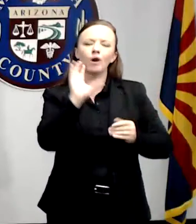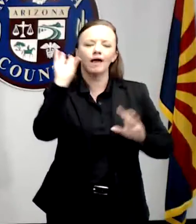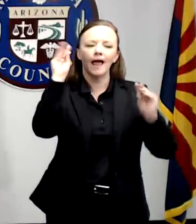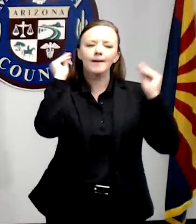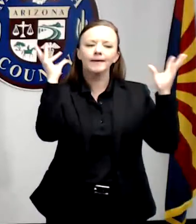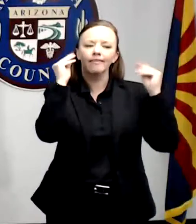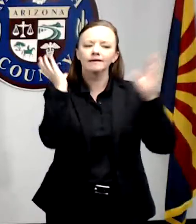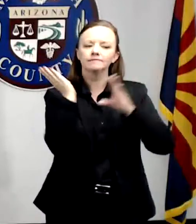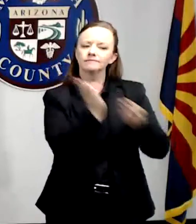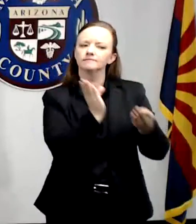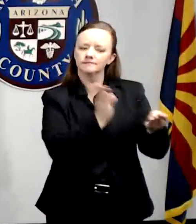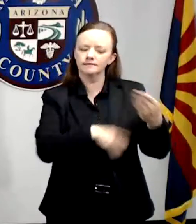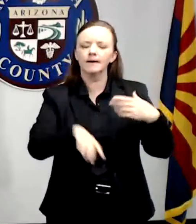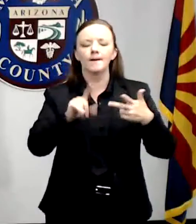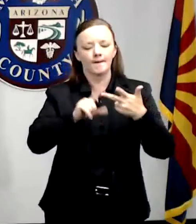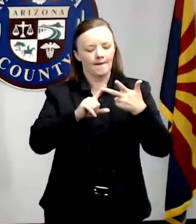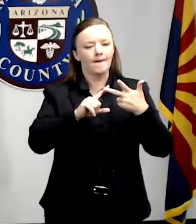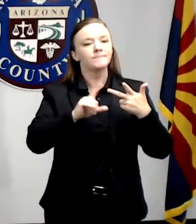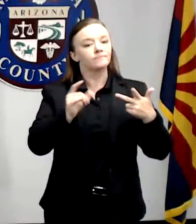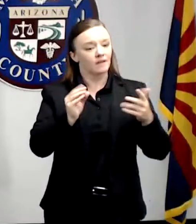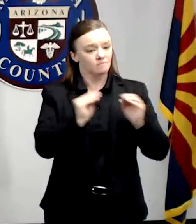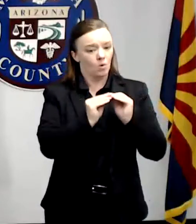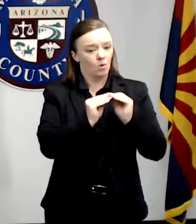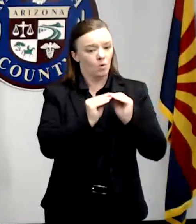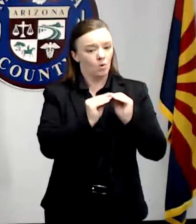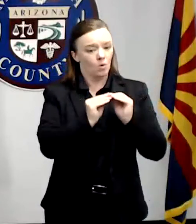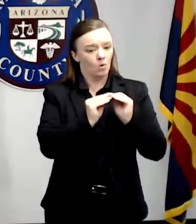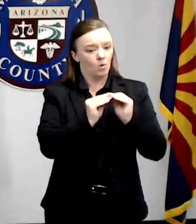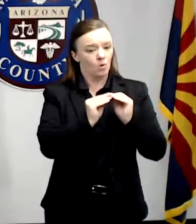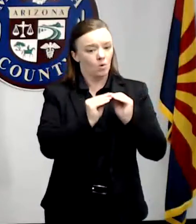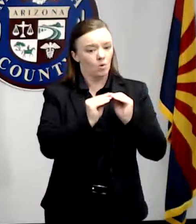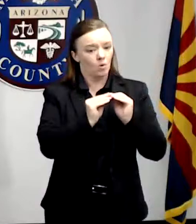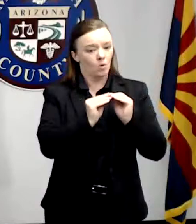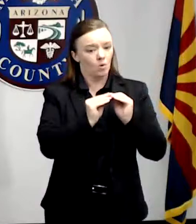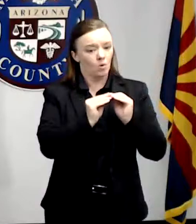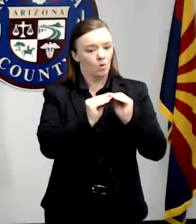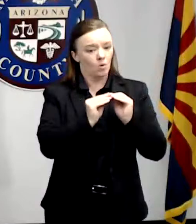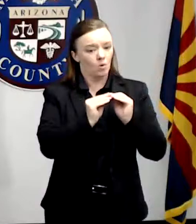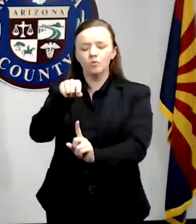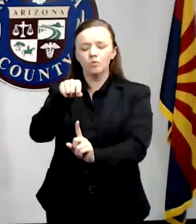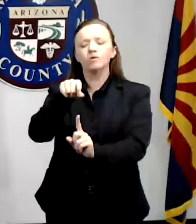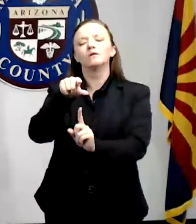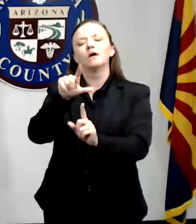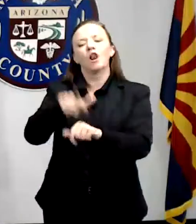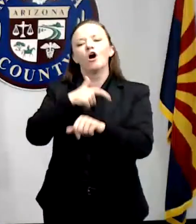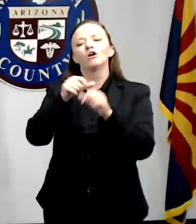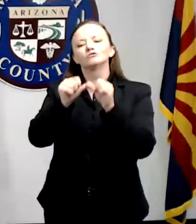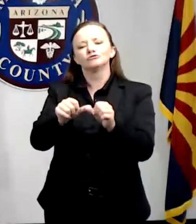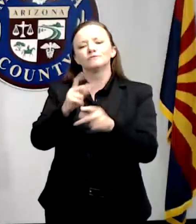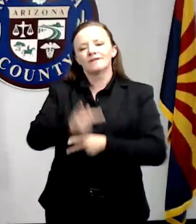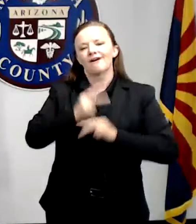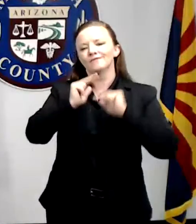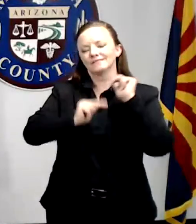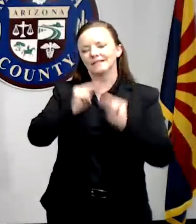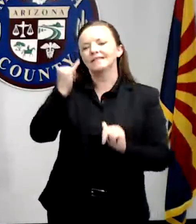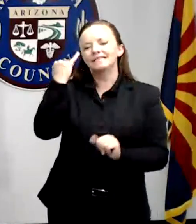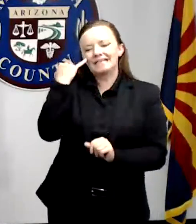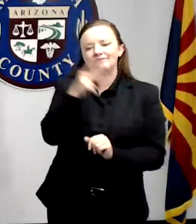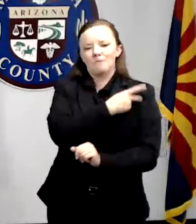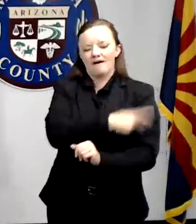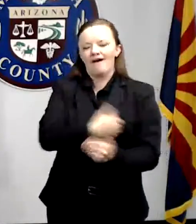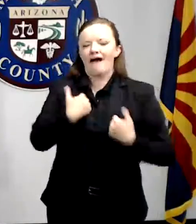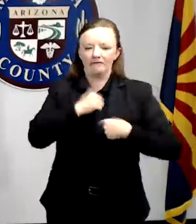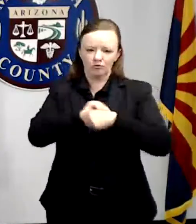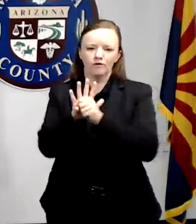an even higher priority is given to long-term care facilities with positive COVID-19. Healthcare facilities